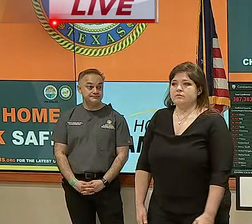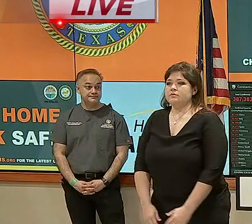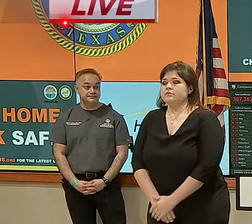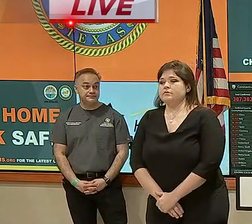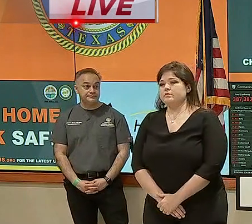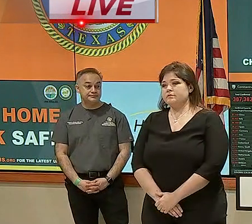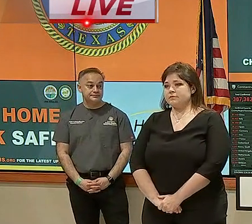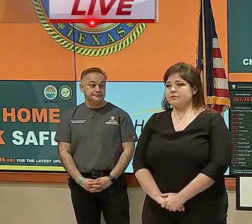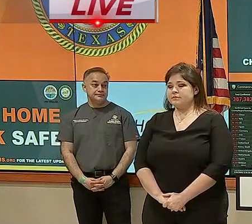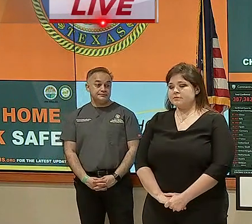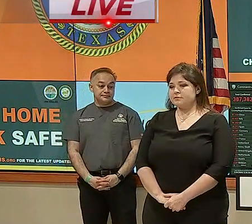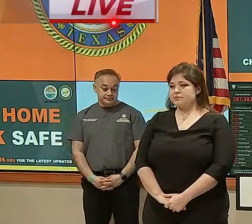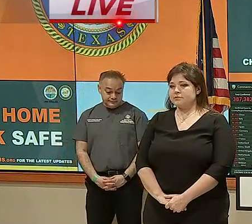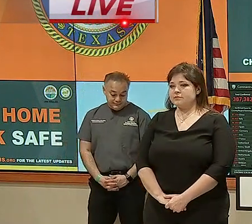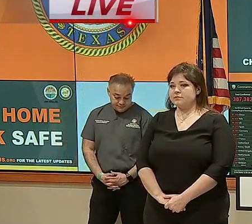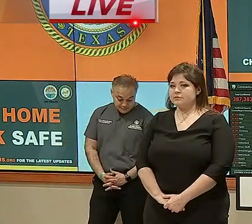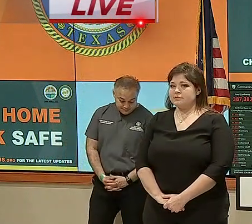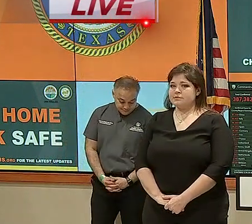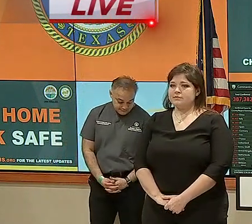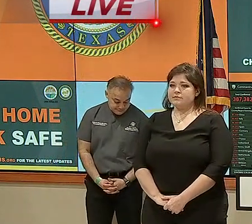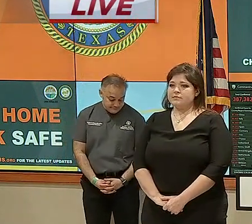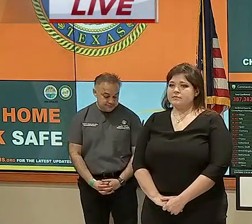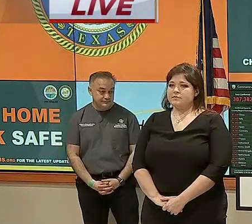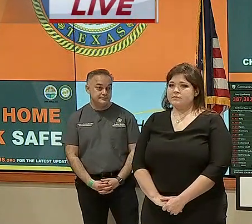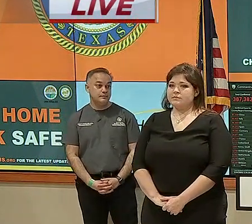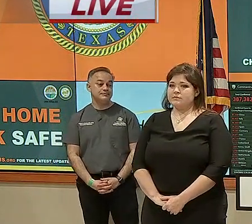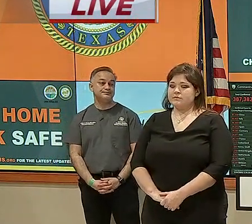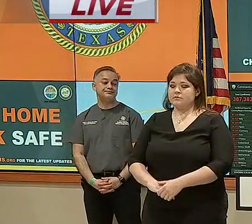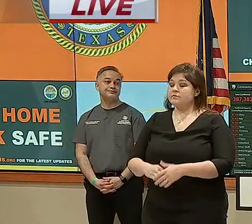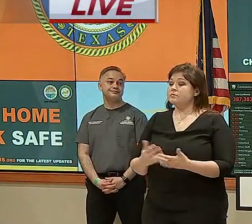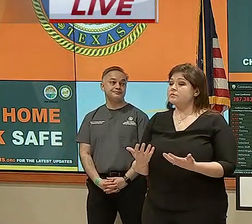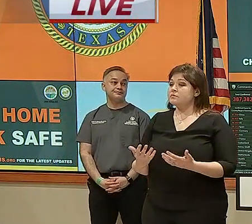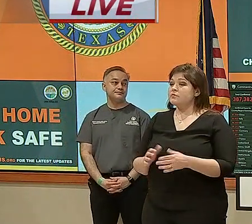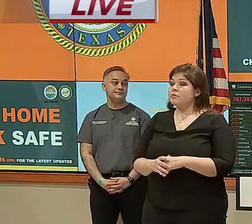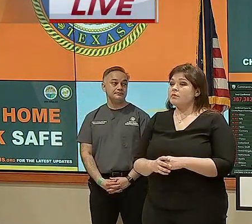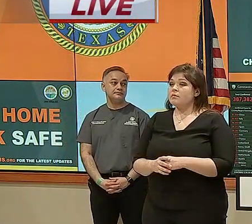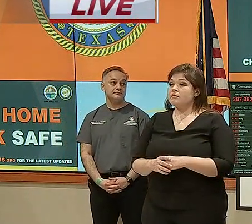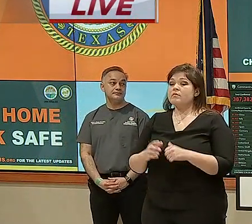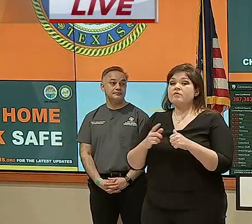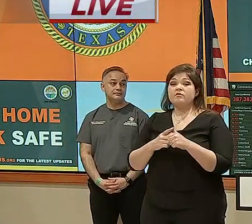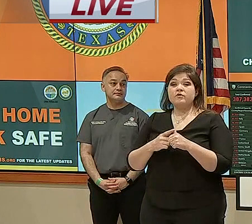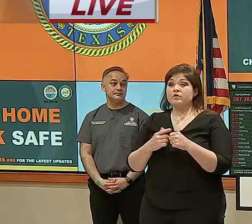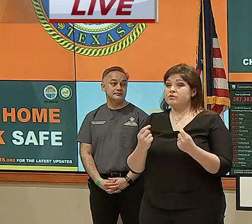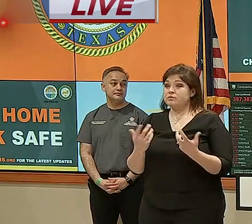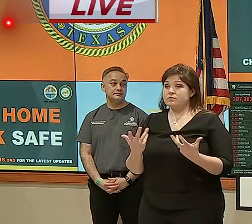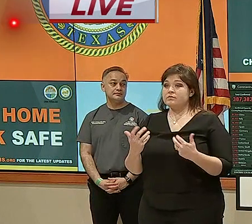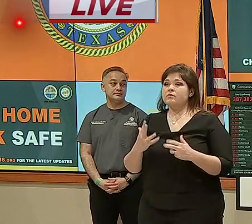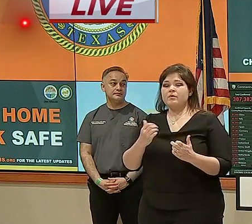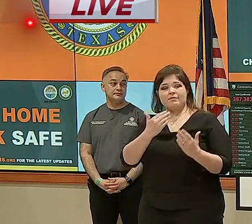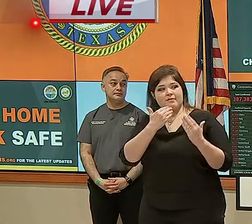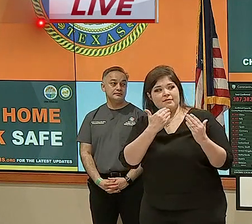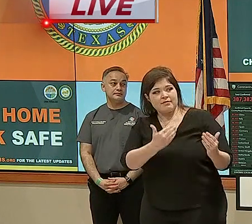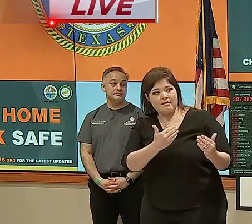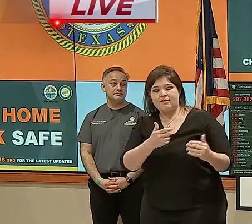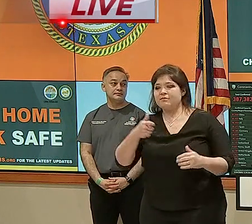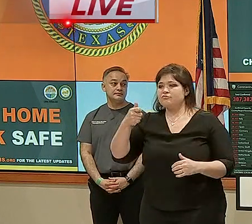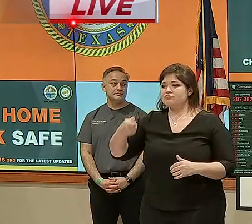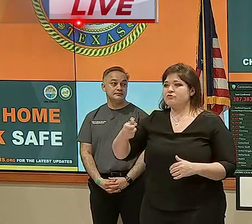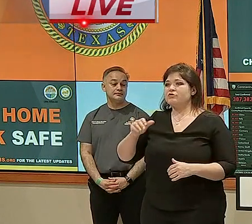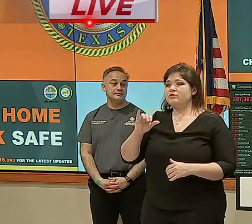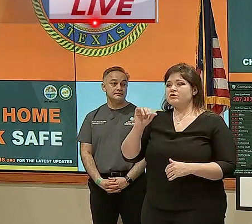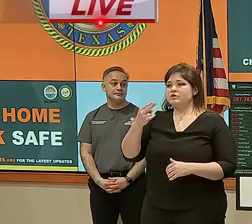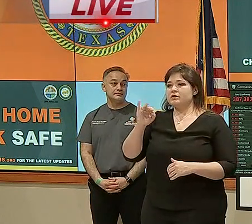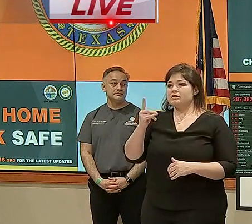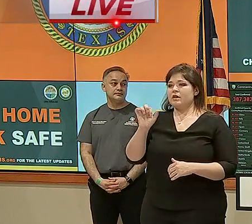press conference. This is Mayor Sylvester Turner. Let me start off by thanking Judge Hidalgo for her